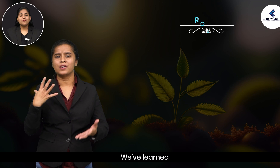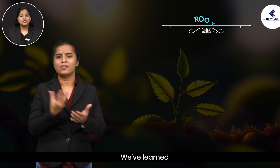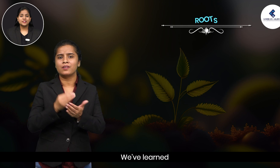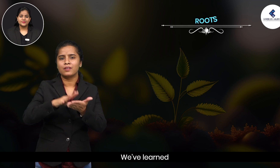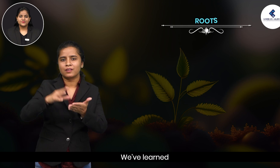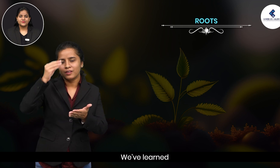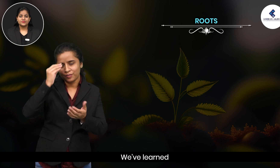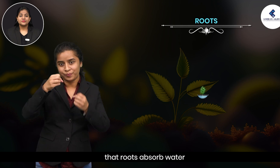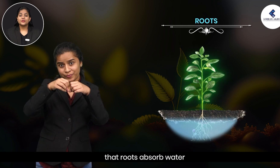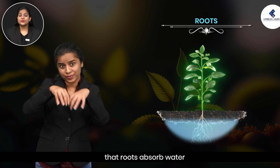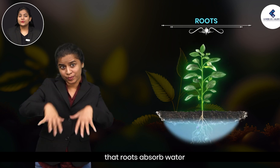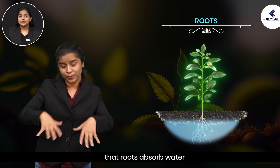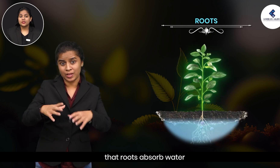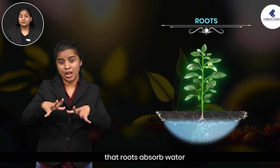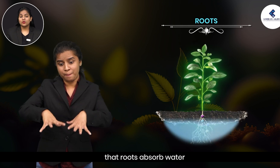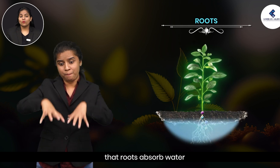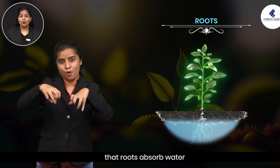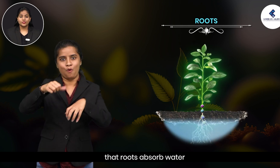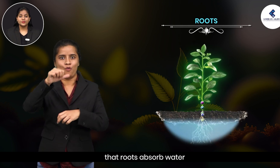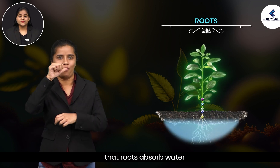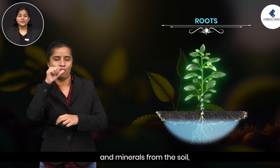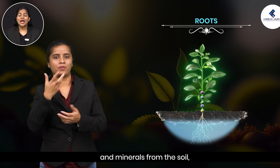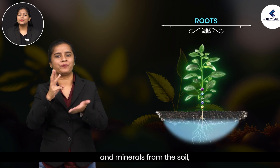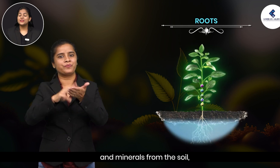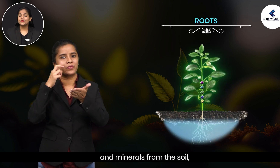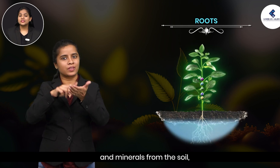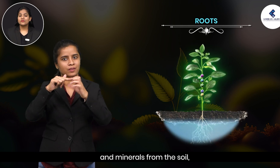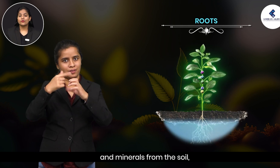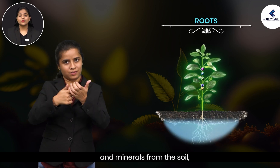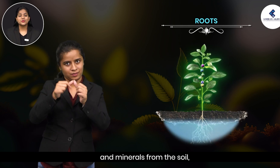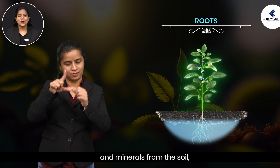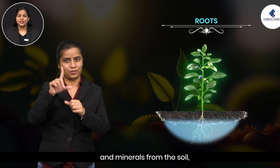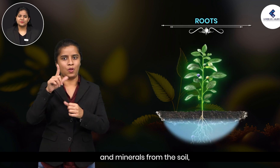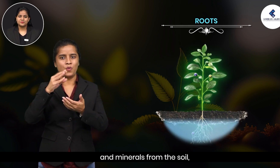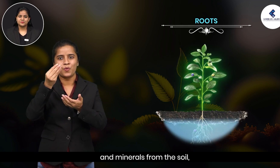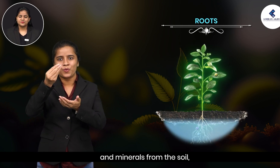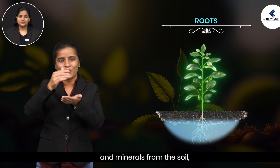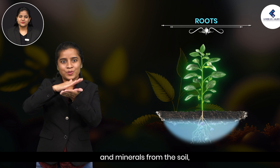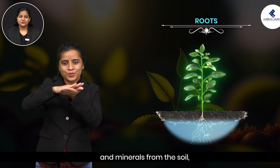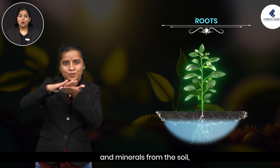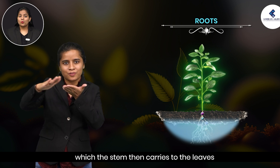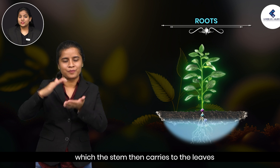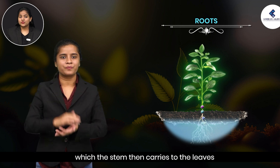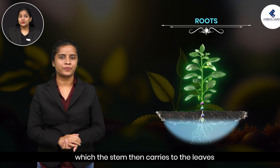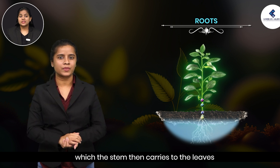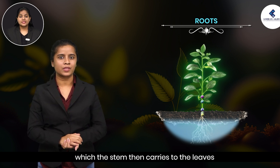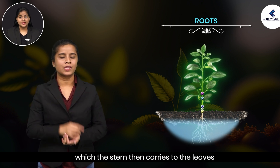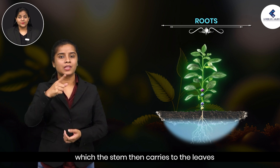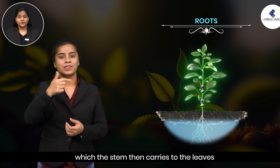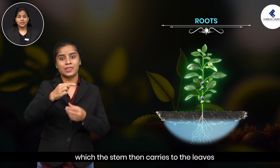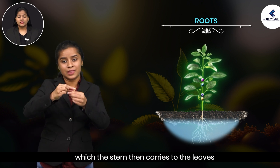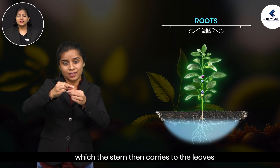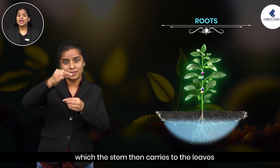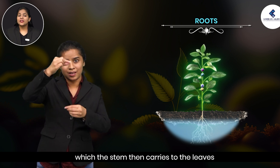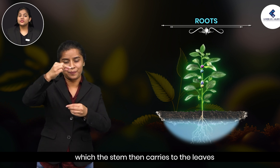We have learned that roots absorb water and minerals from the soil, which the